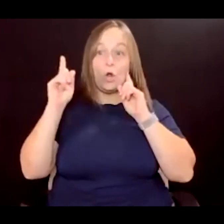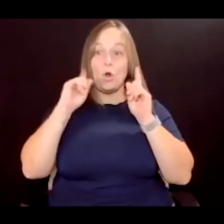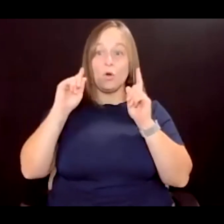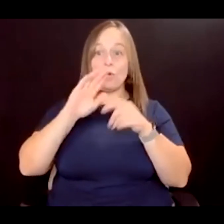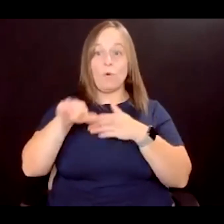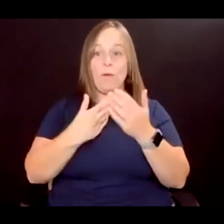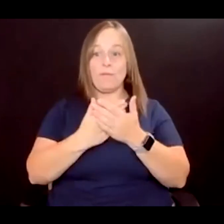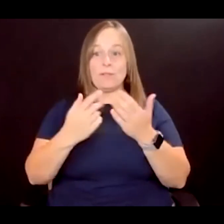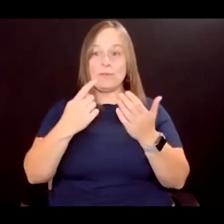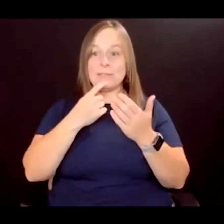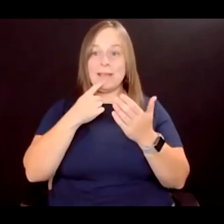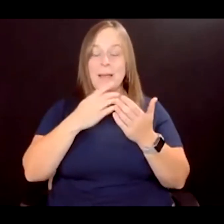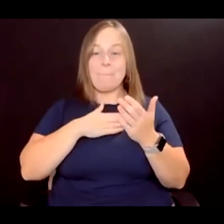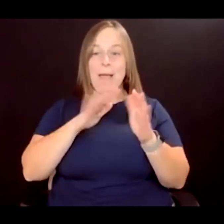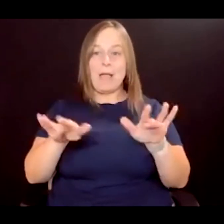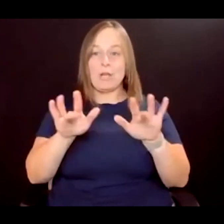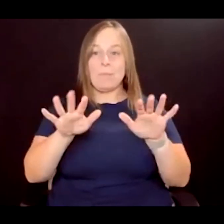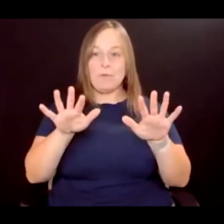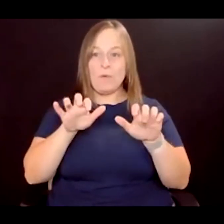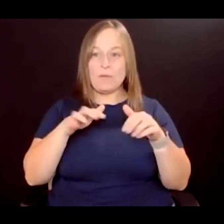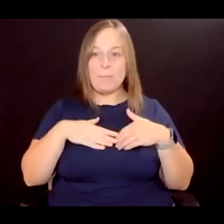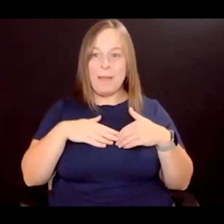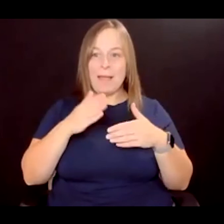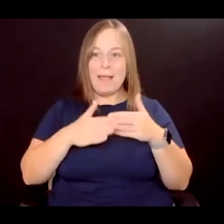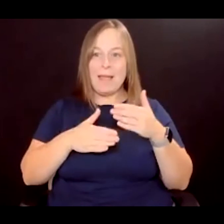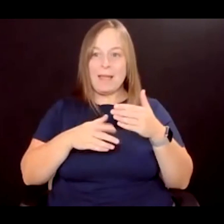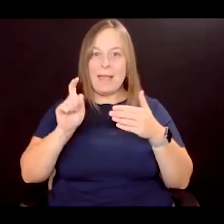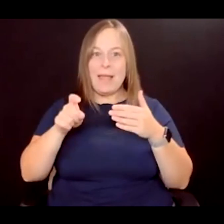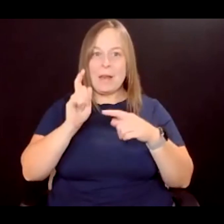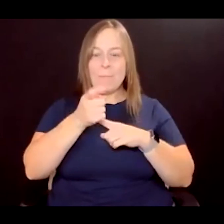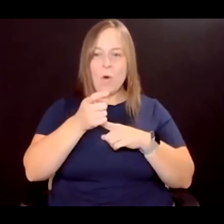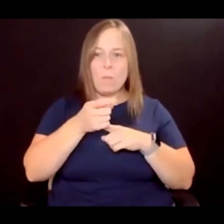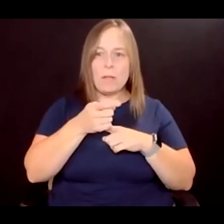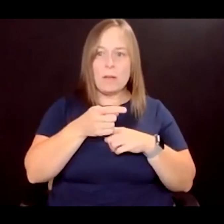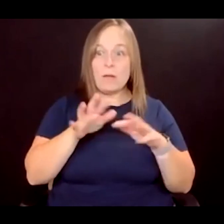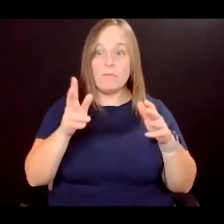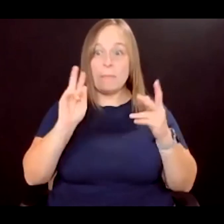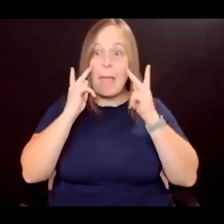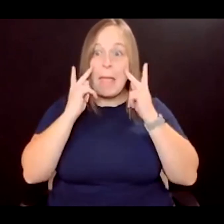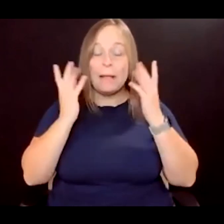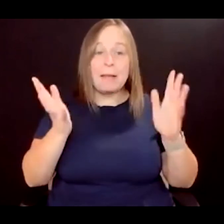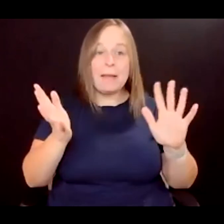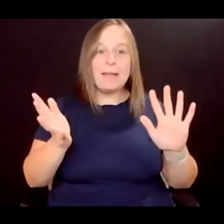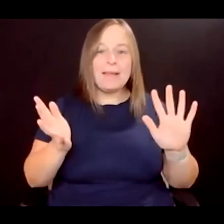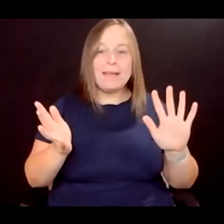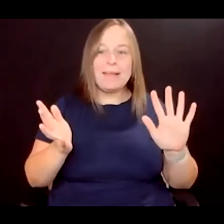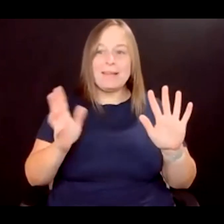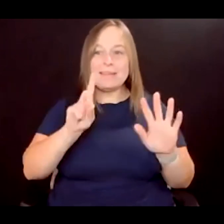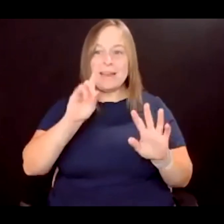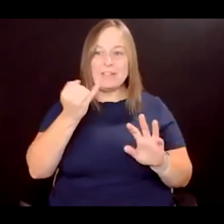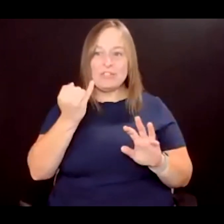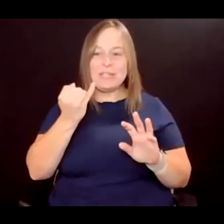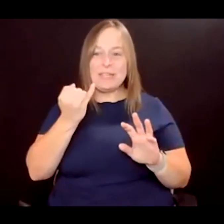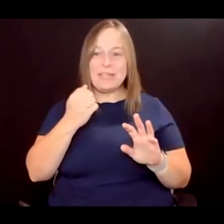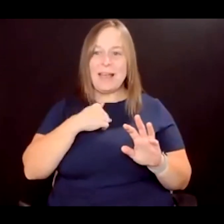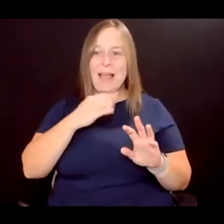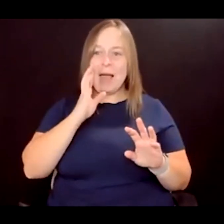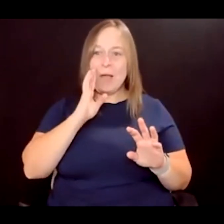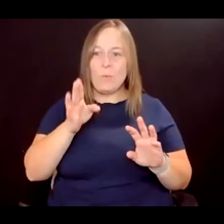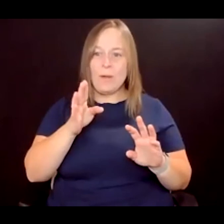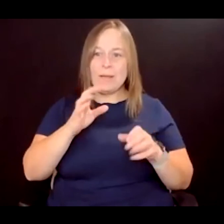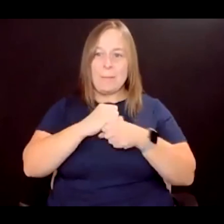when the election is over and I'm mayor, I would love to continue the conversation because my heart is there.